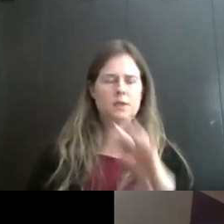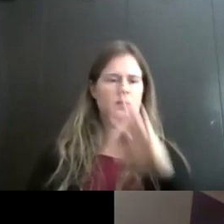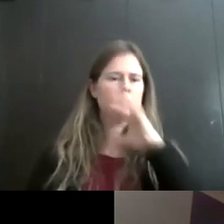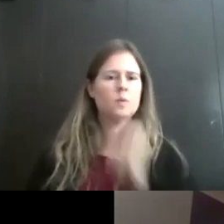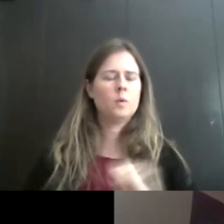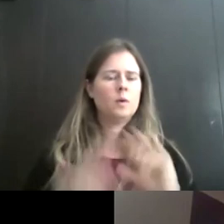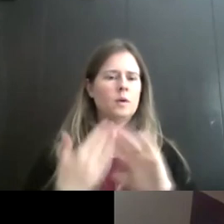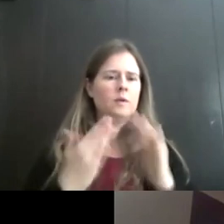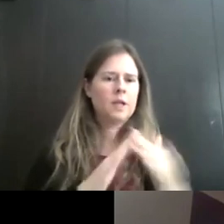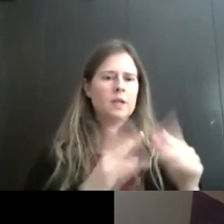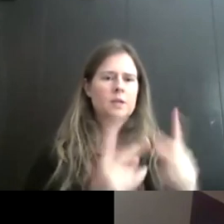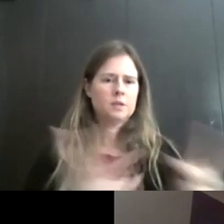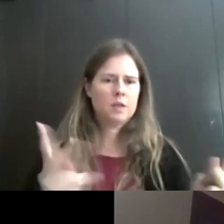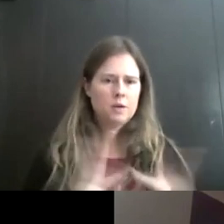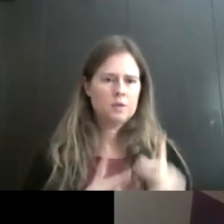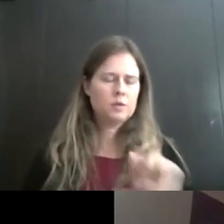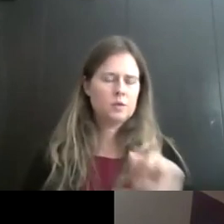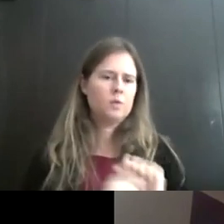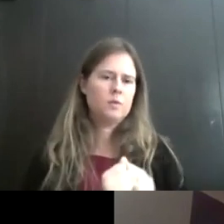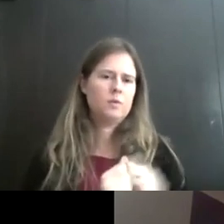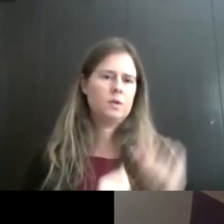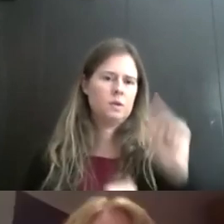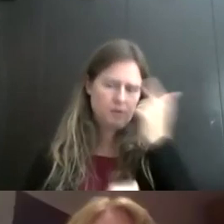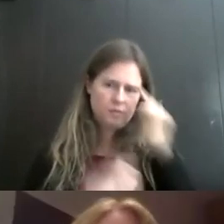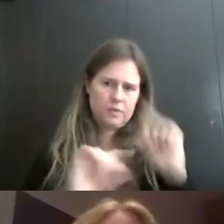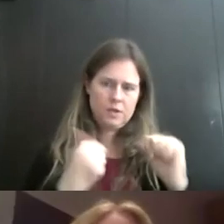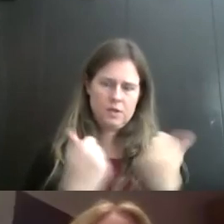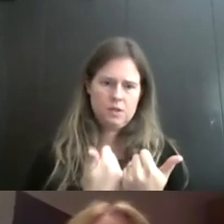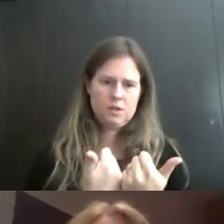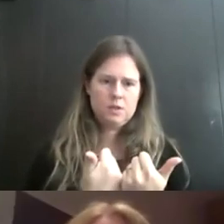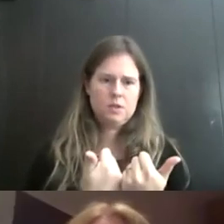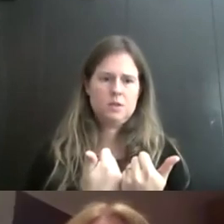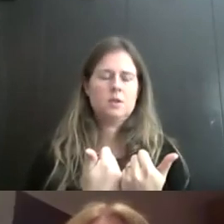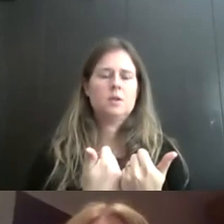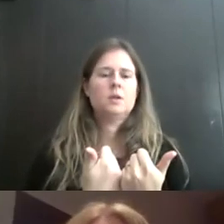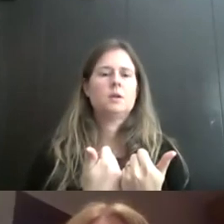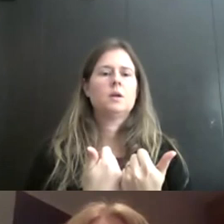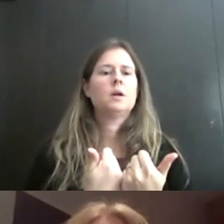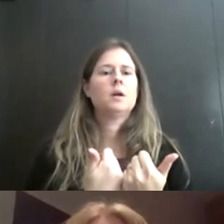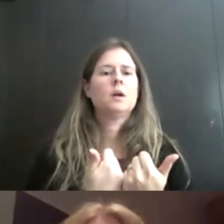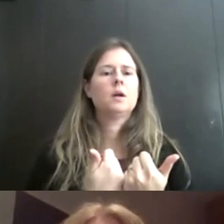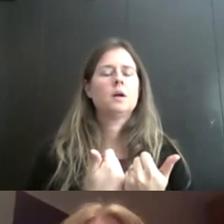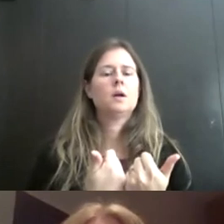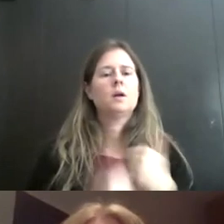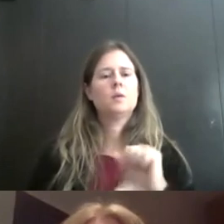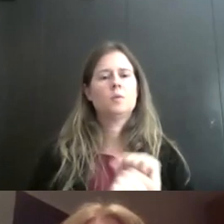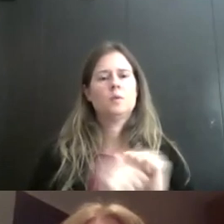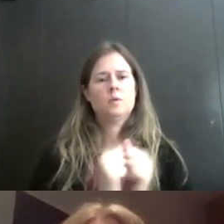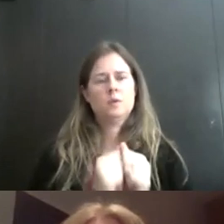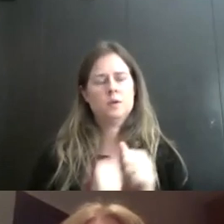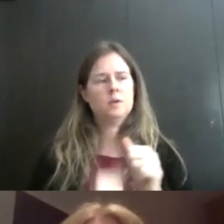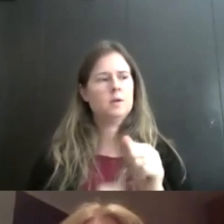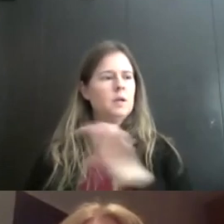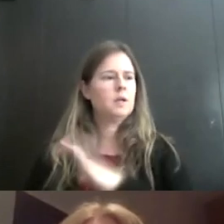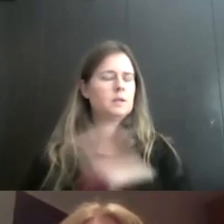government agencies, planning commissions, board of supervisors, city councils for over 25 years, probably more